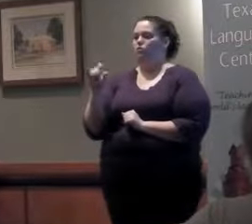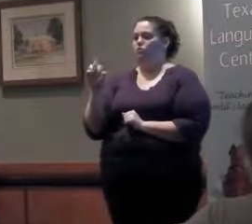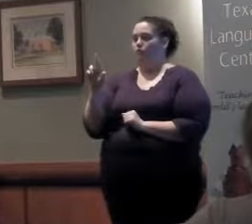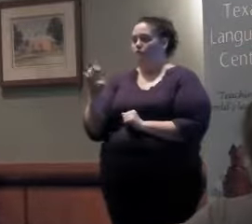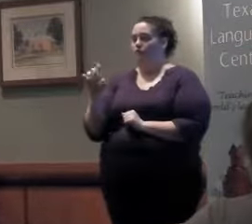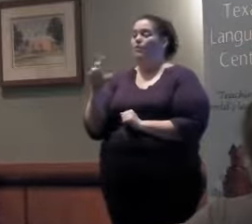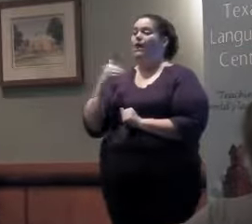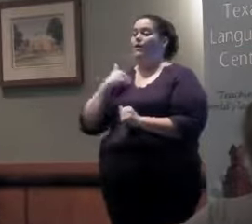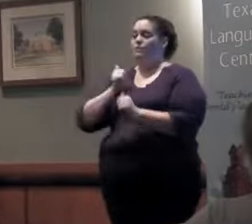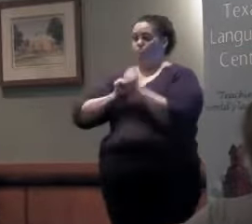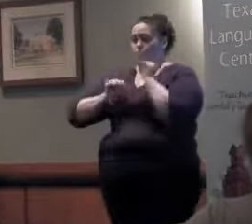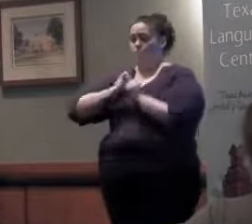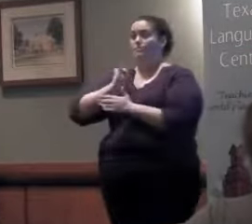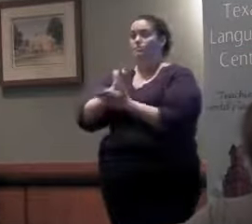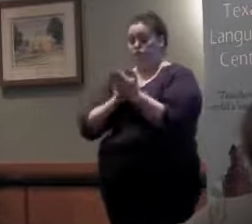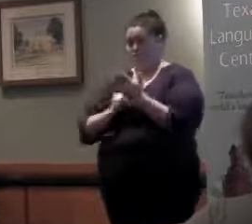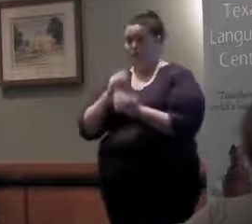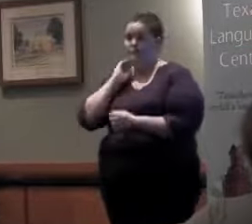art.